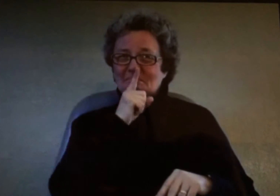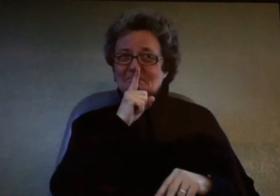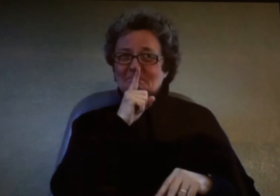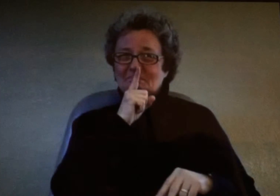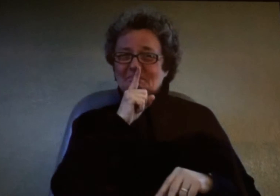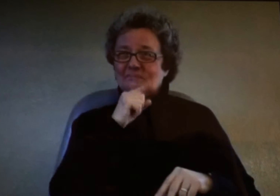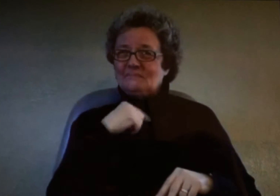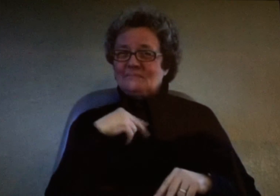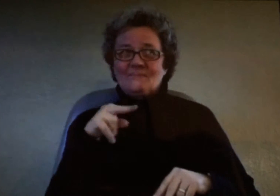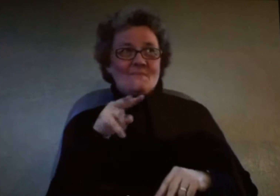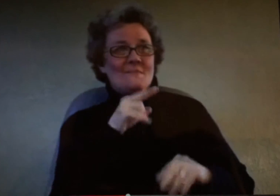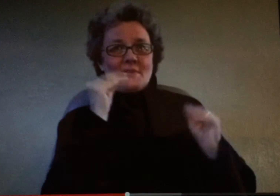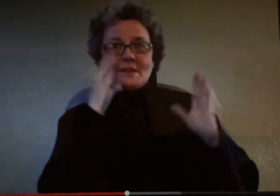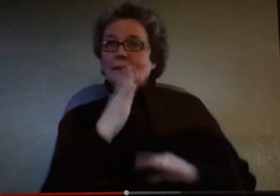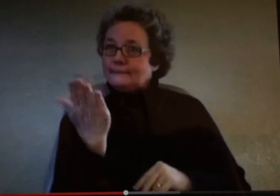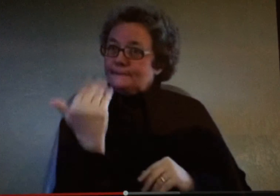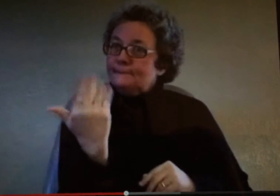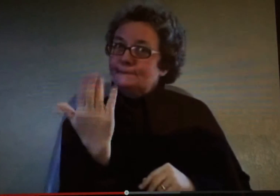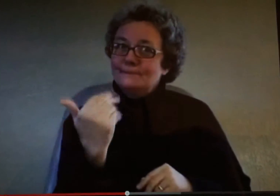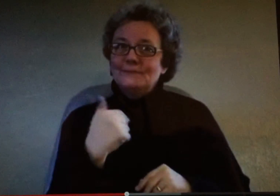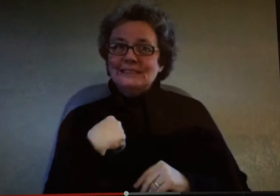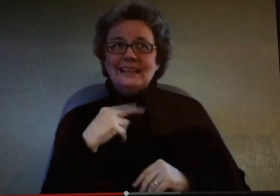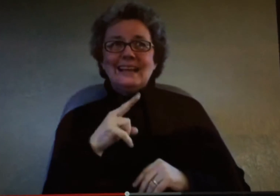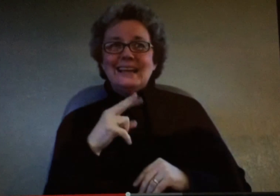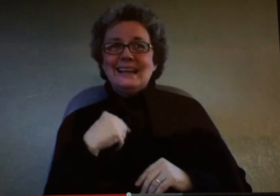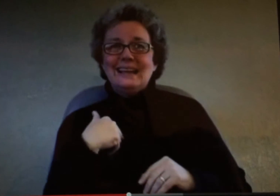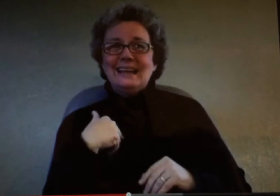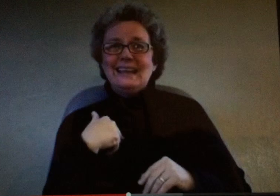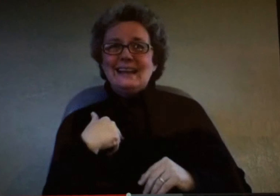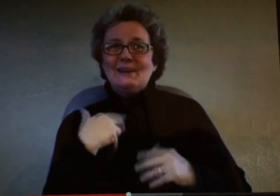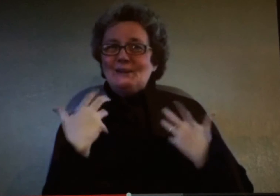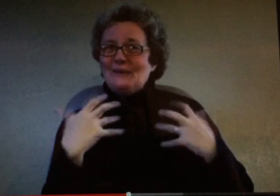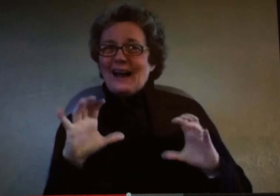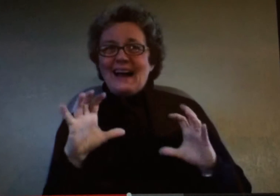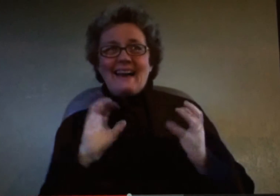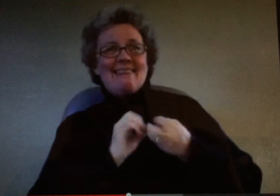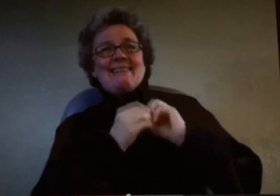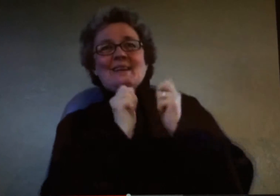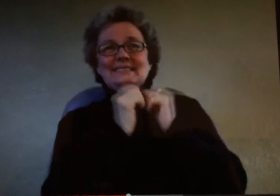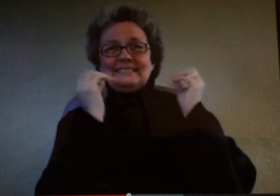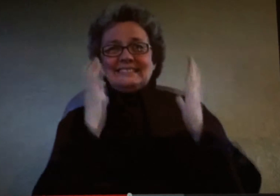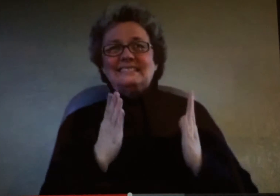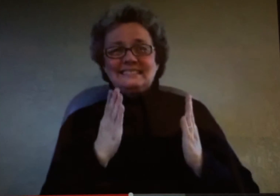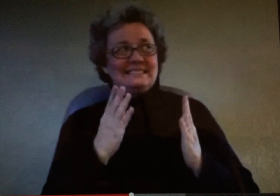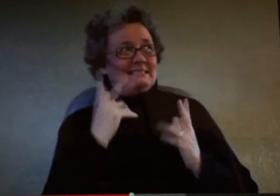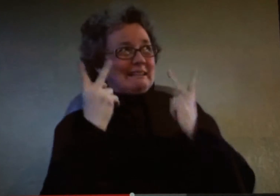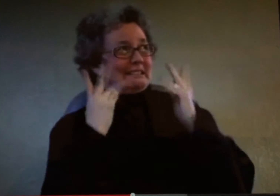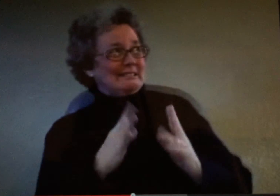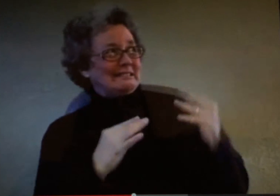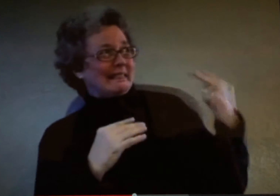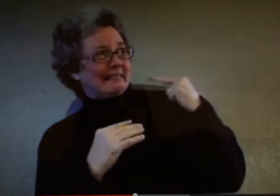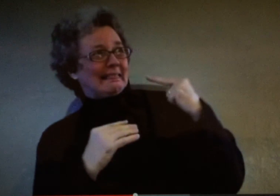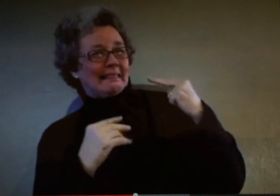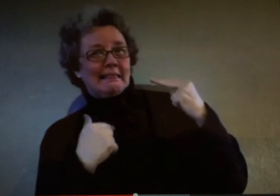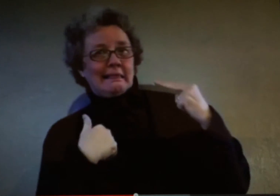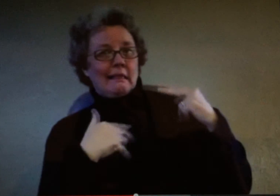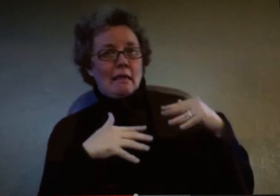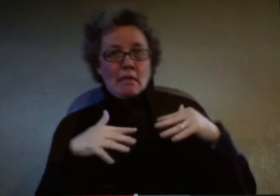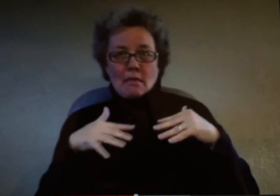looked at them. I didn't even say anything. And the teacher finally said, come on, come up. And I didn't want to get in an argument with the teacher, and the